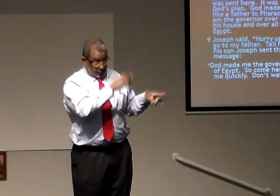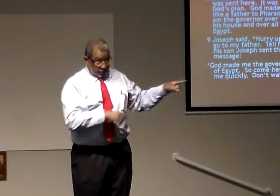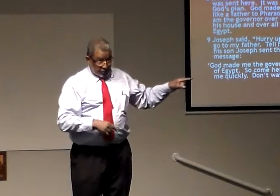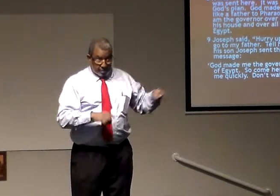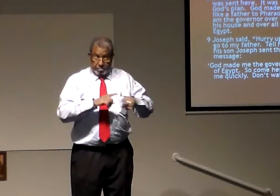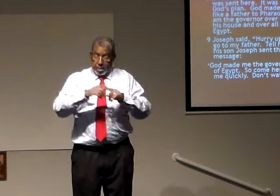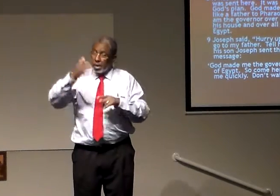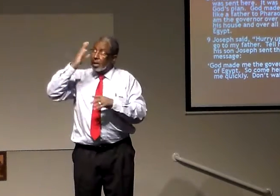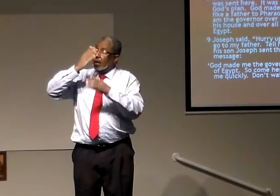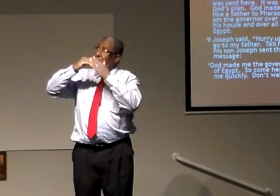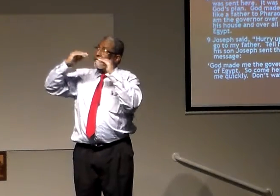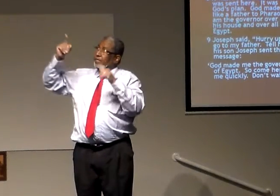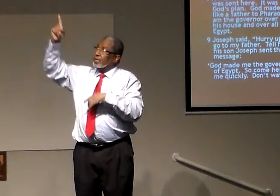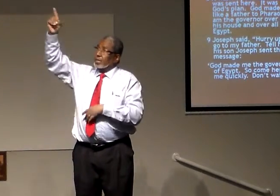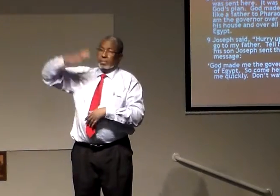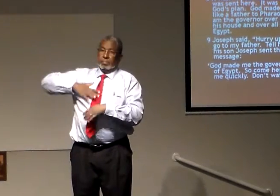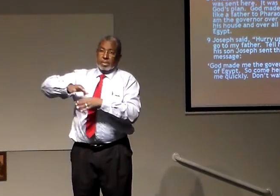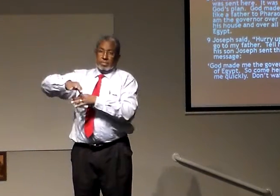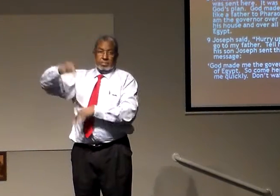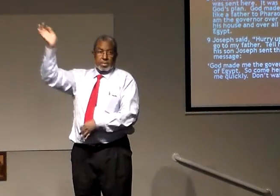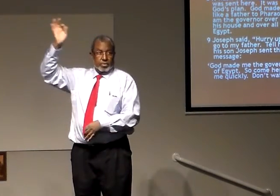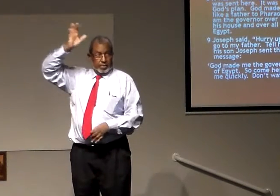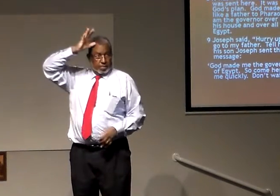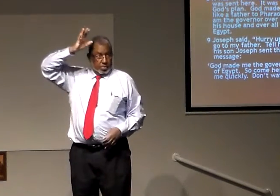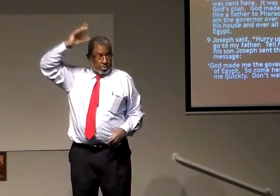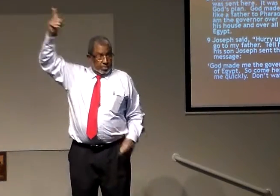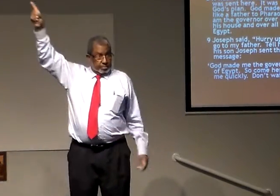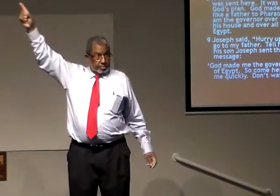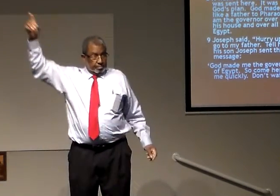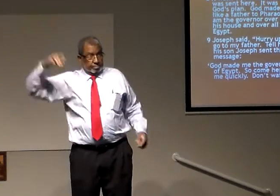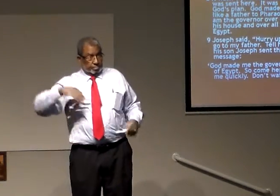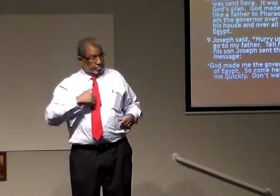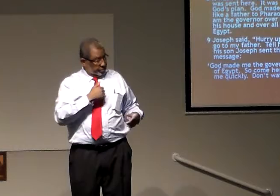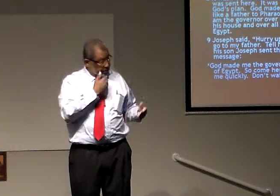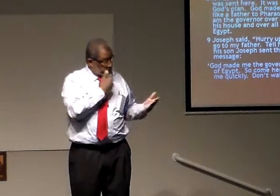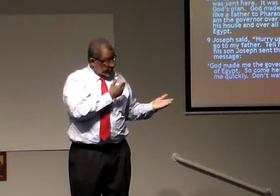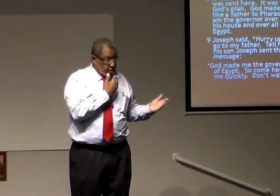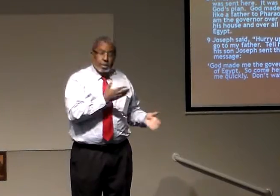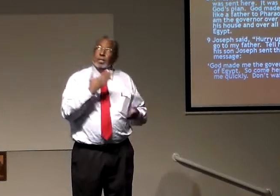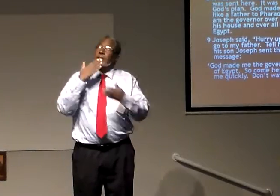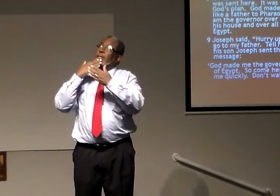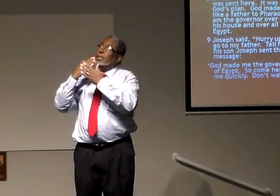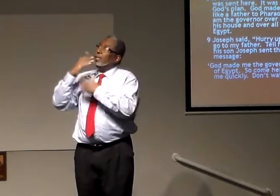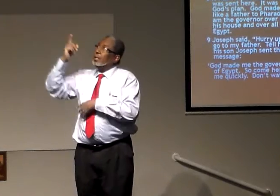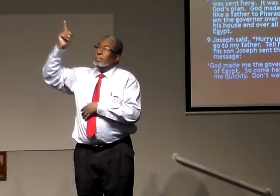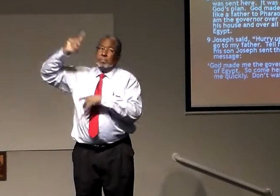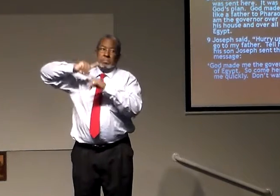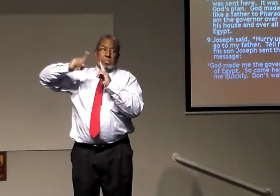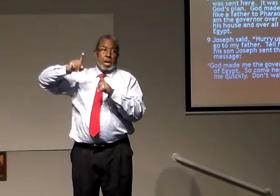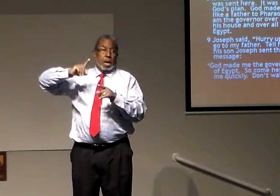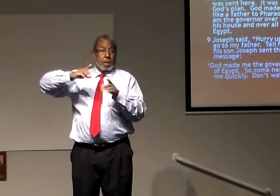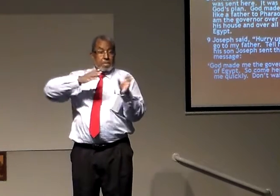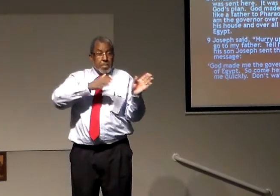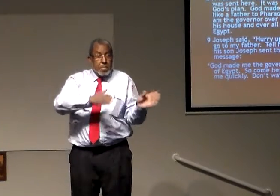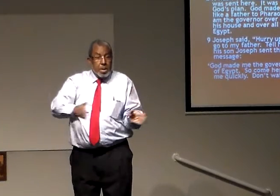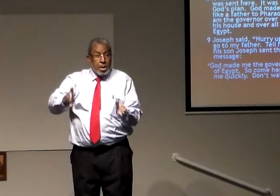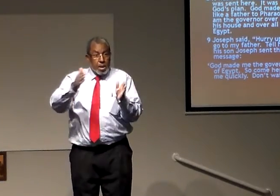And I have an earthly father, but God in heaven is my spiritual father. So I thank you for both of them